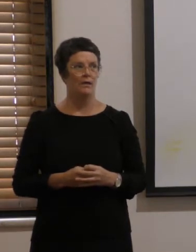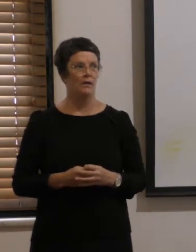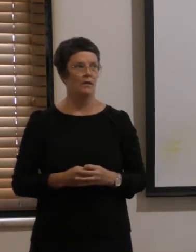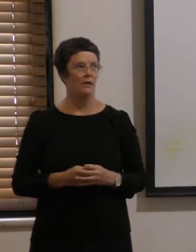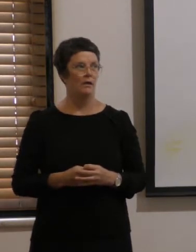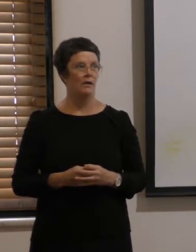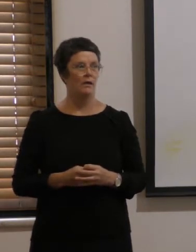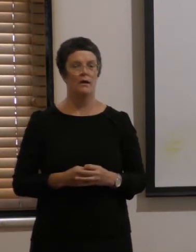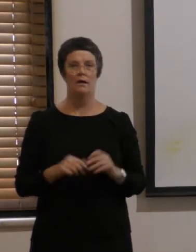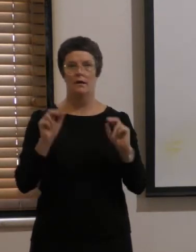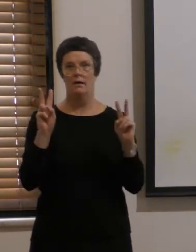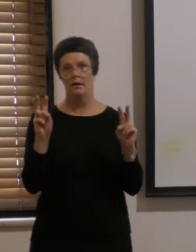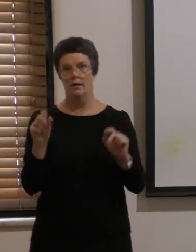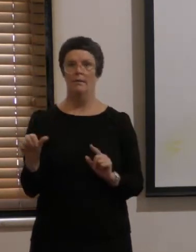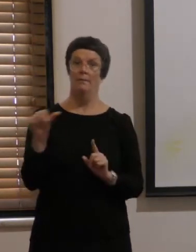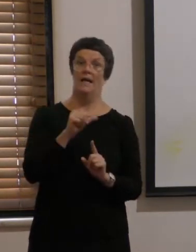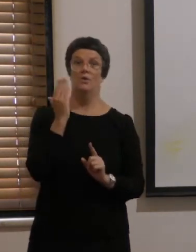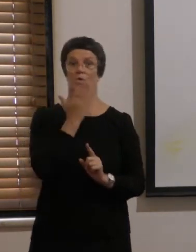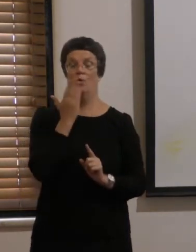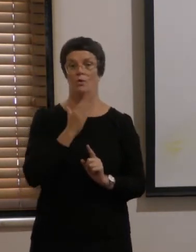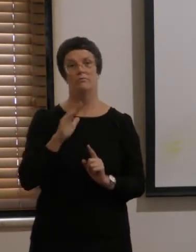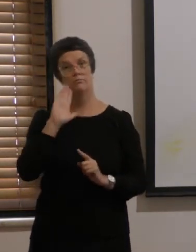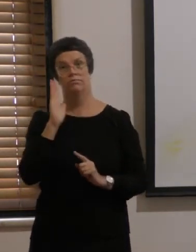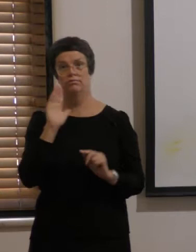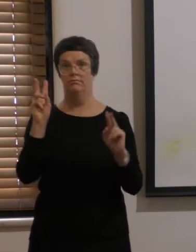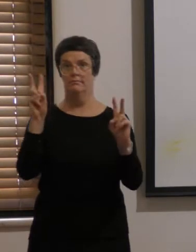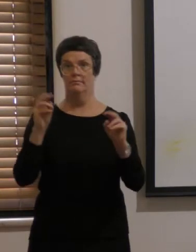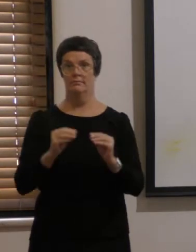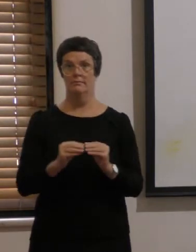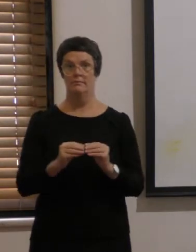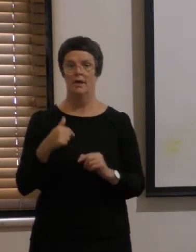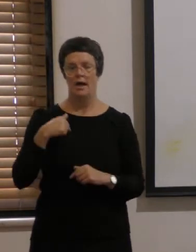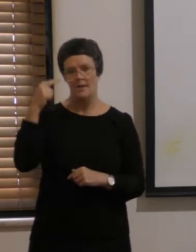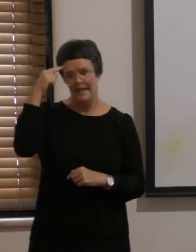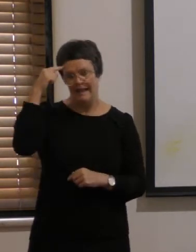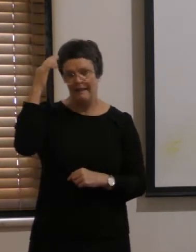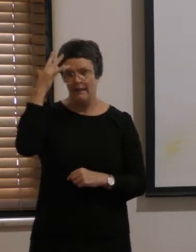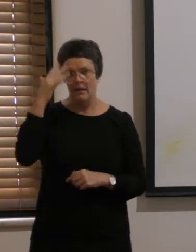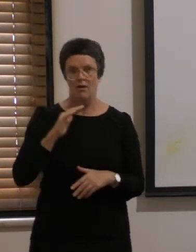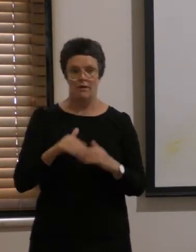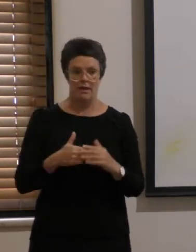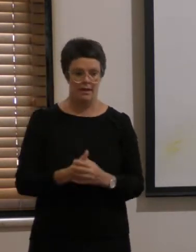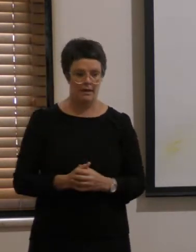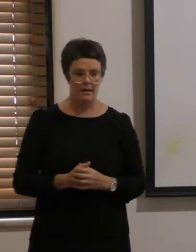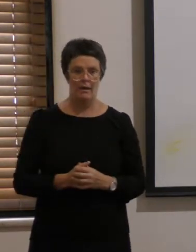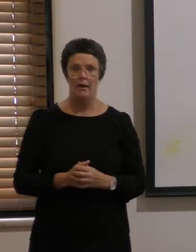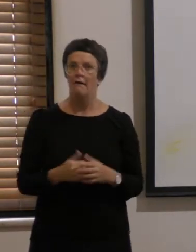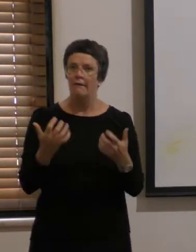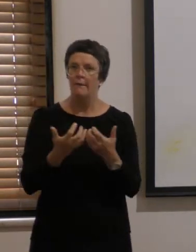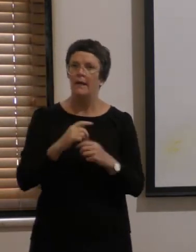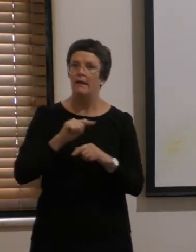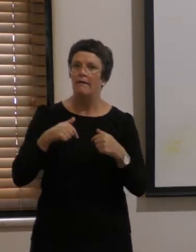Getting back to school, I thought, for some, I was thinking that, and I thought, for so many of our kids, it's a